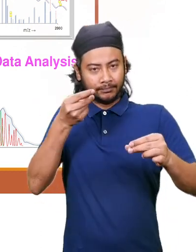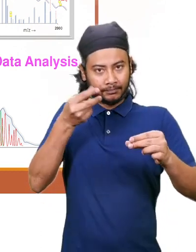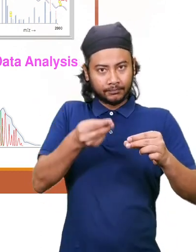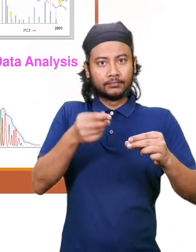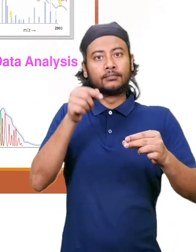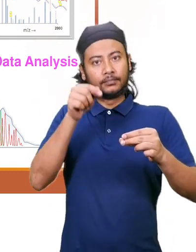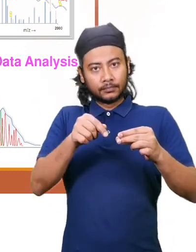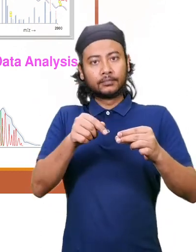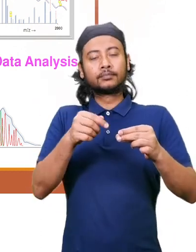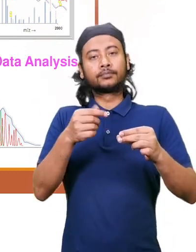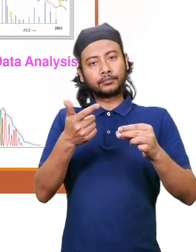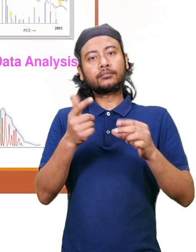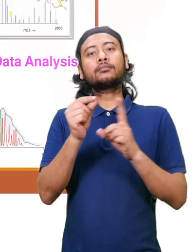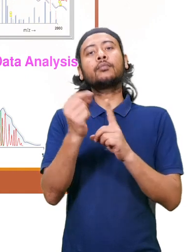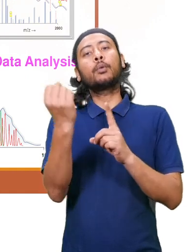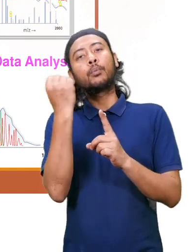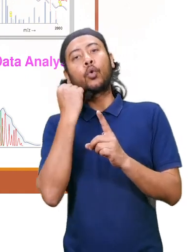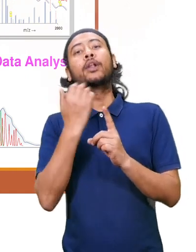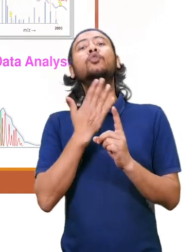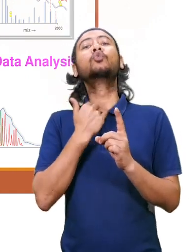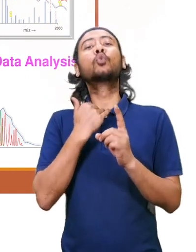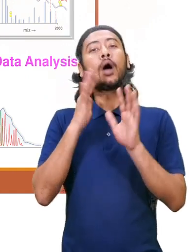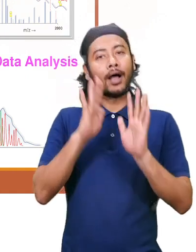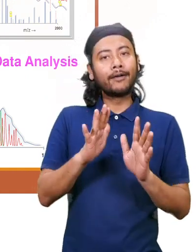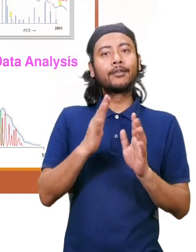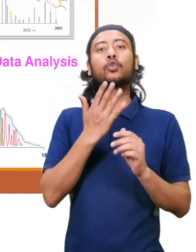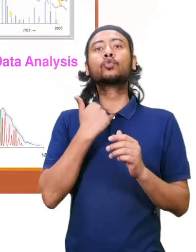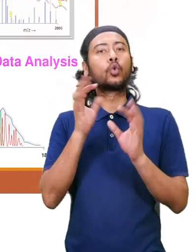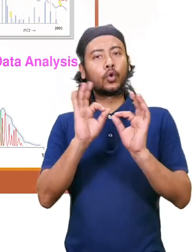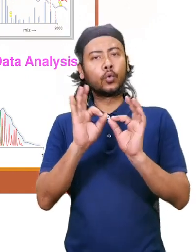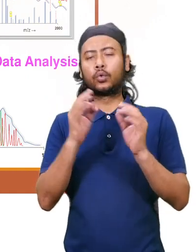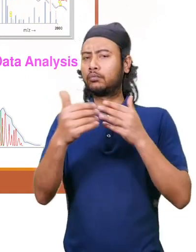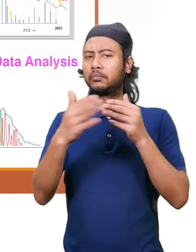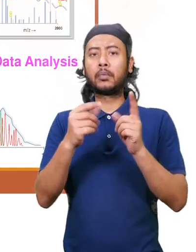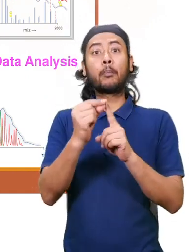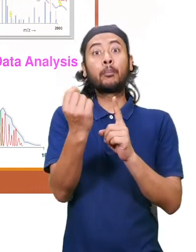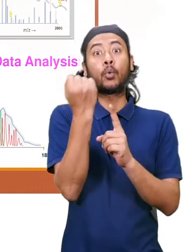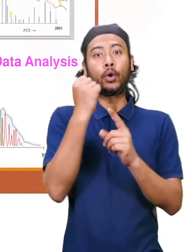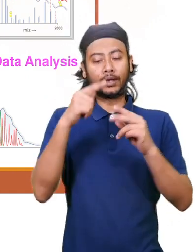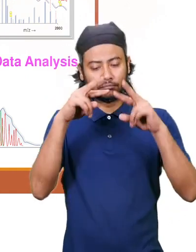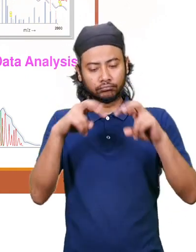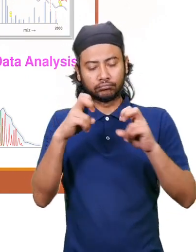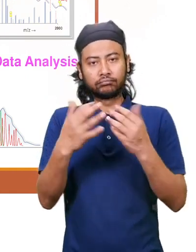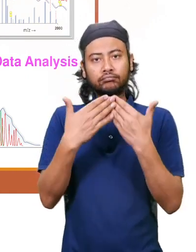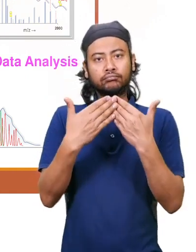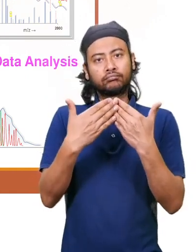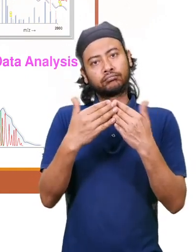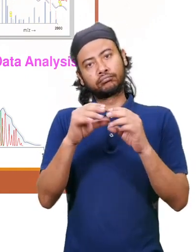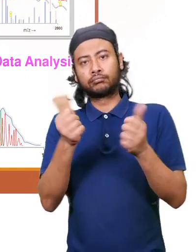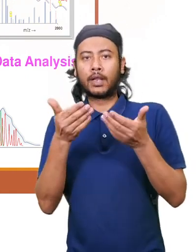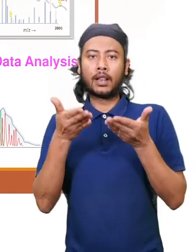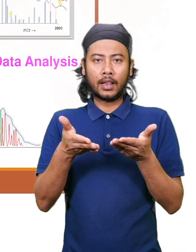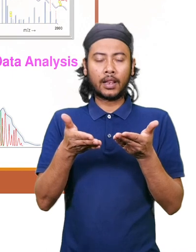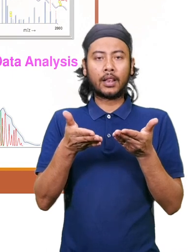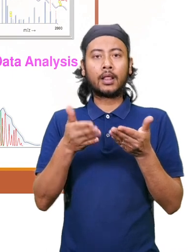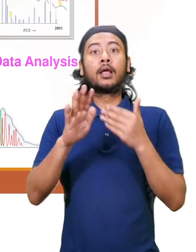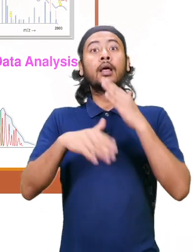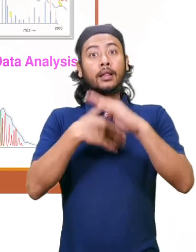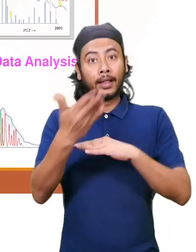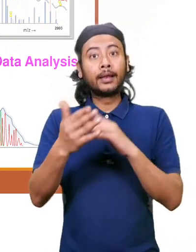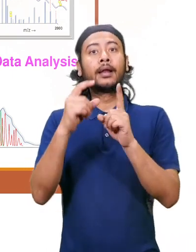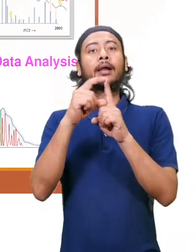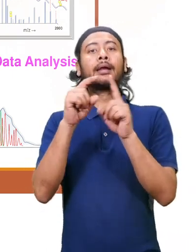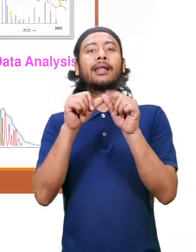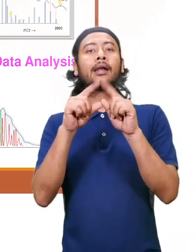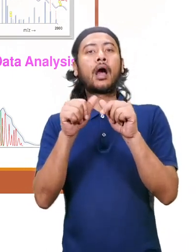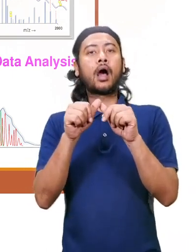So this procedure can be employed for any proteins or glycosylated proteins, and in glycosylated protein mostly the